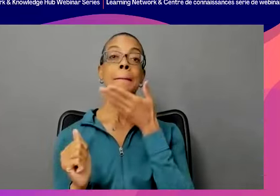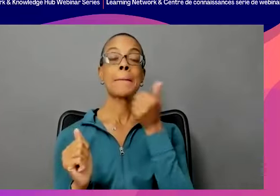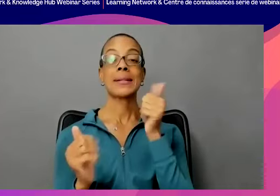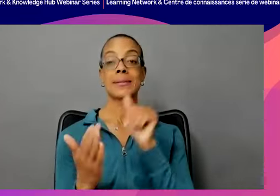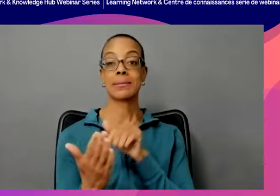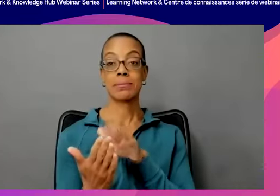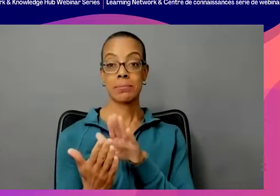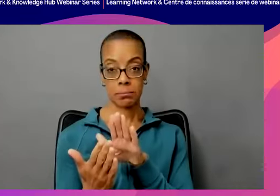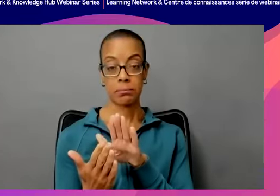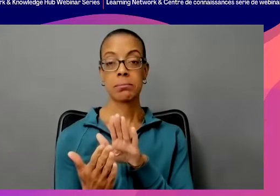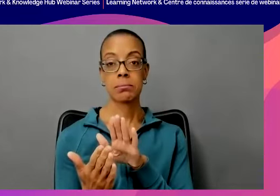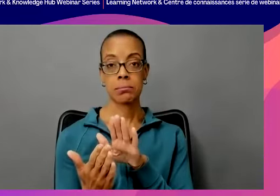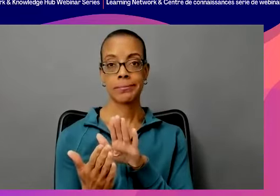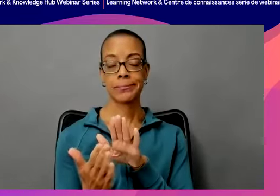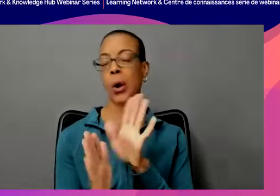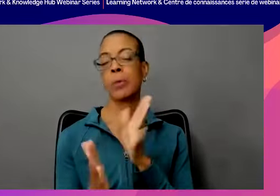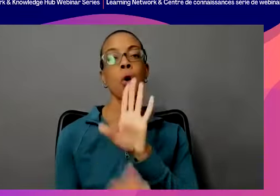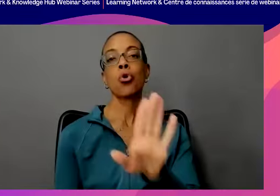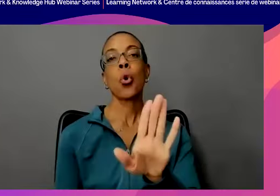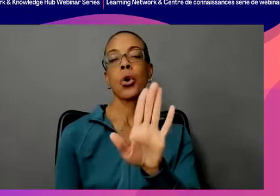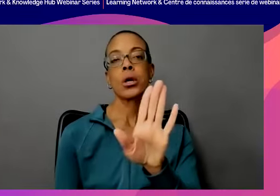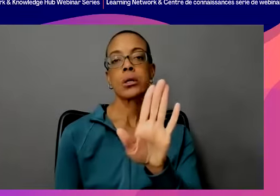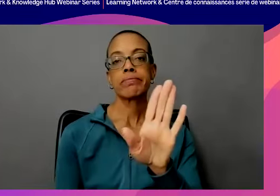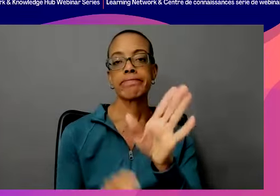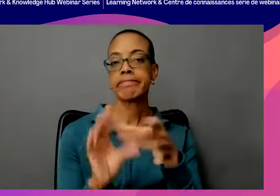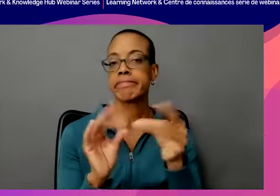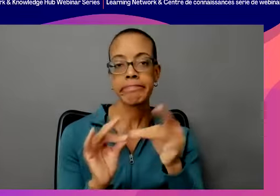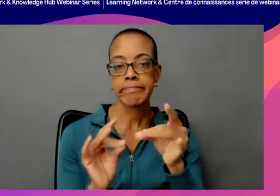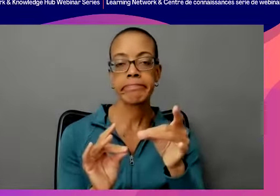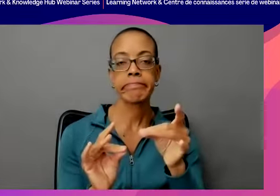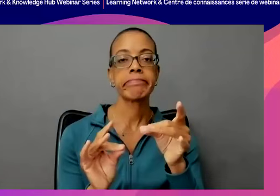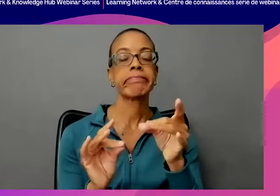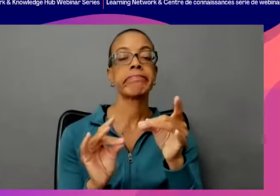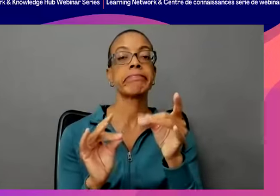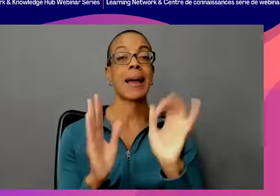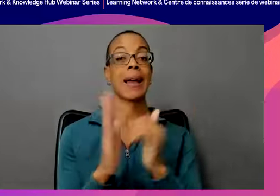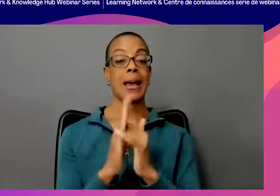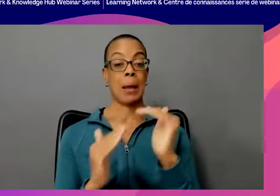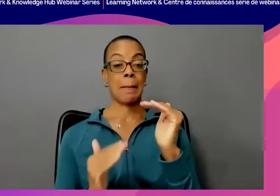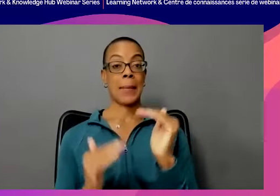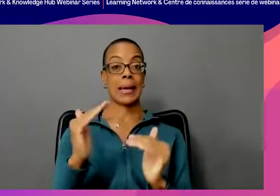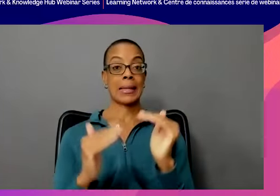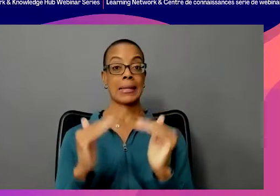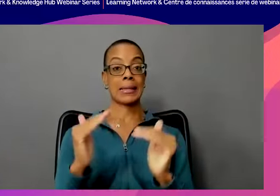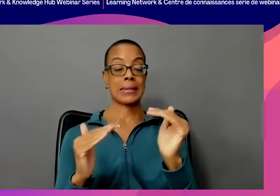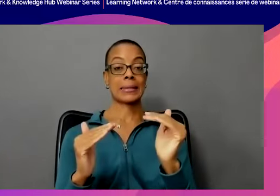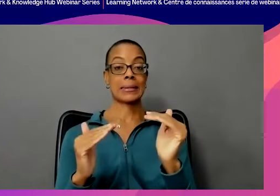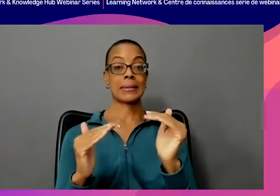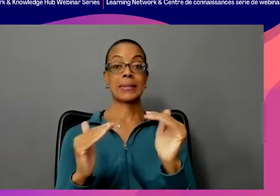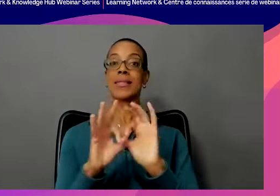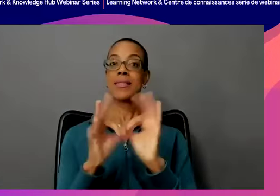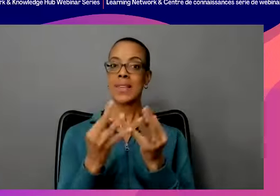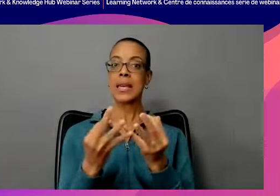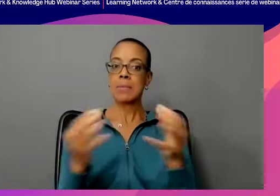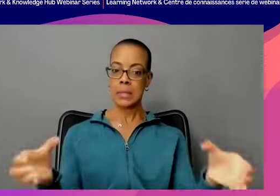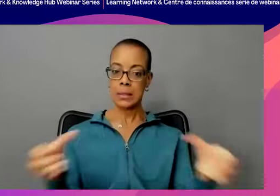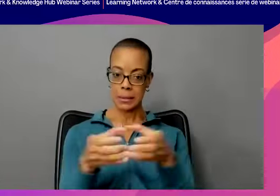maybe almost like what's your reaction or your comment to balance keeping families